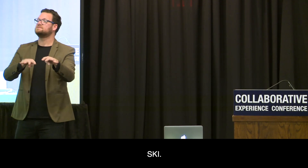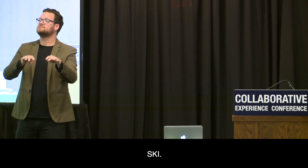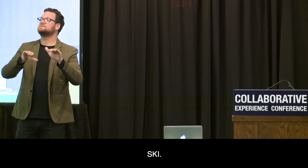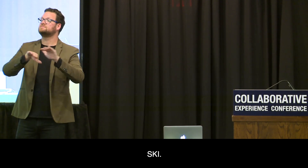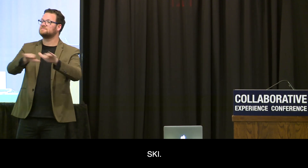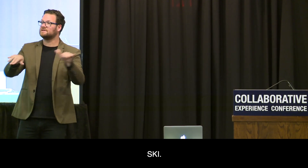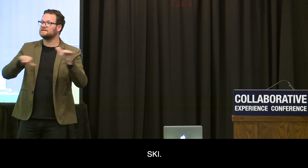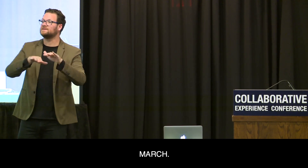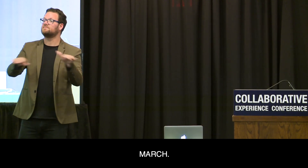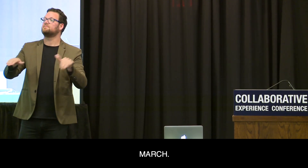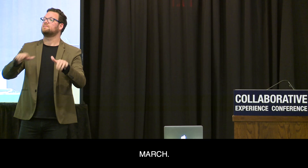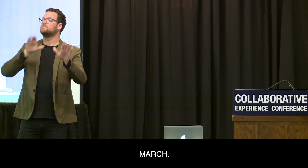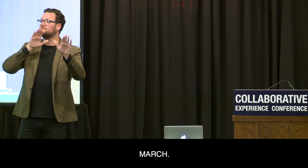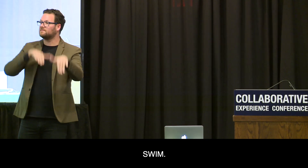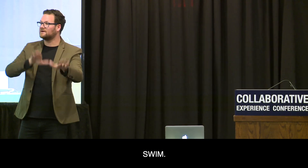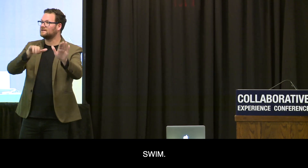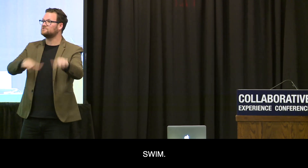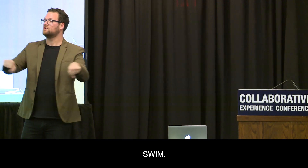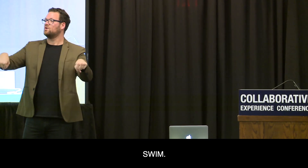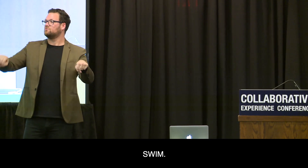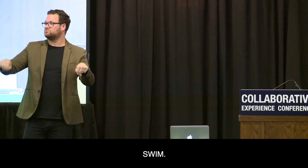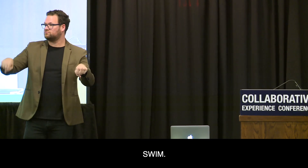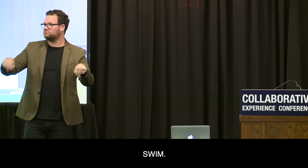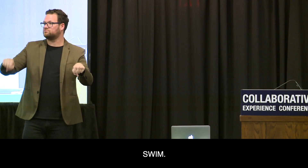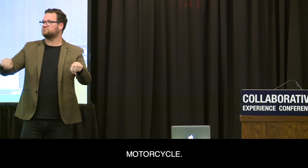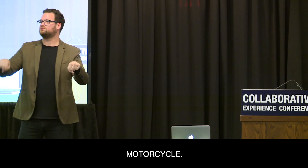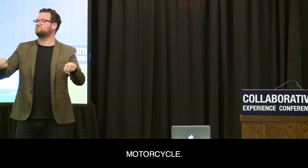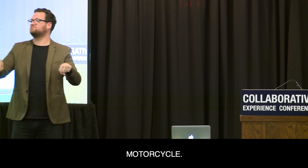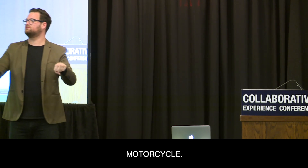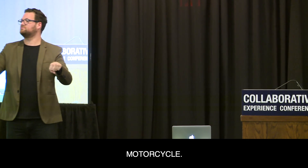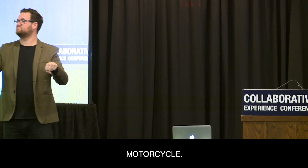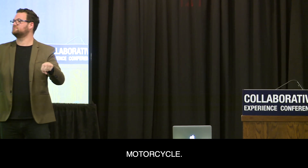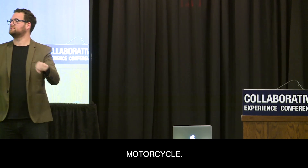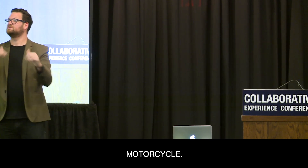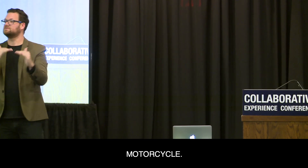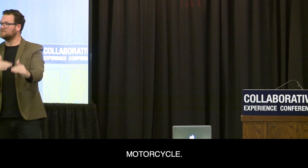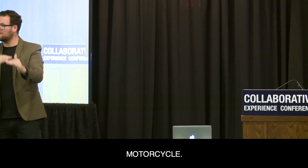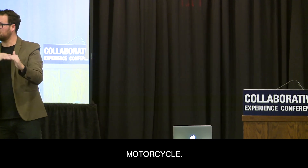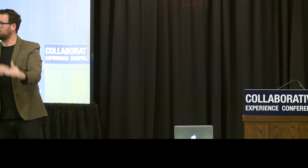ski, march, swim, motorcycle,